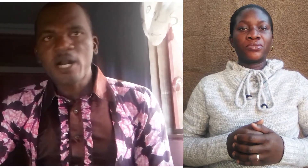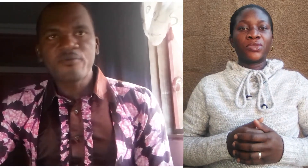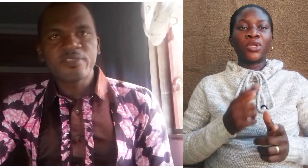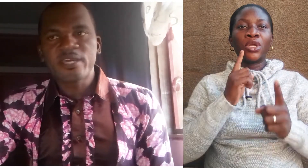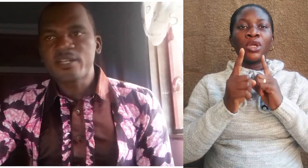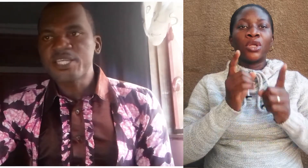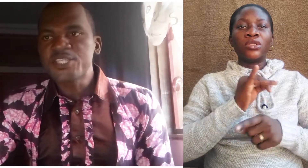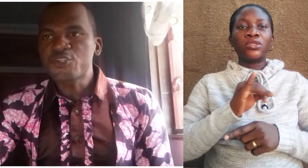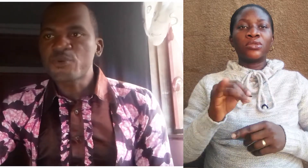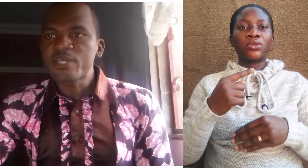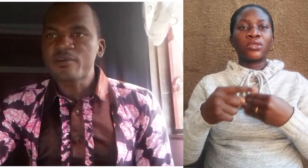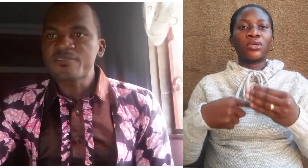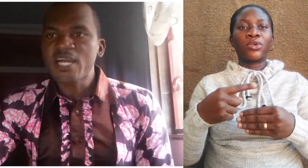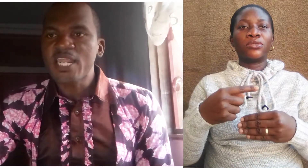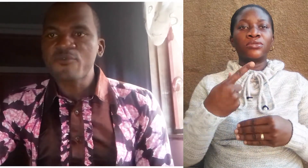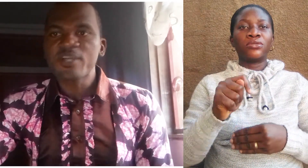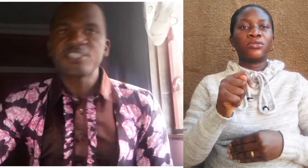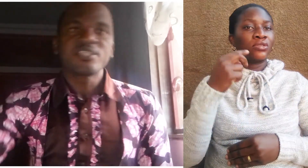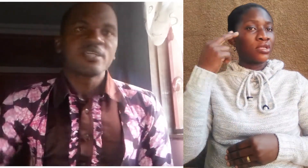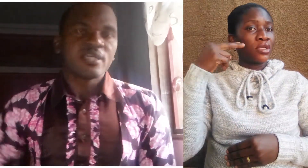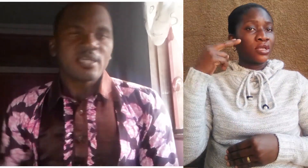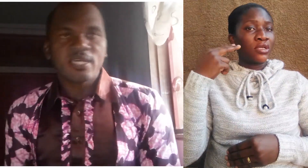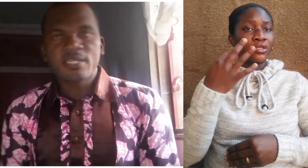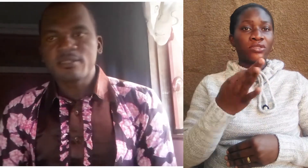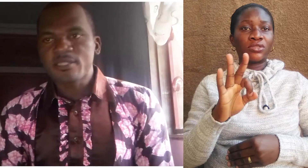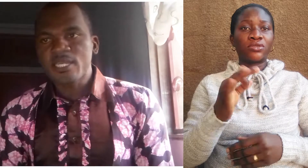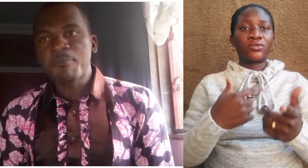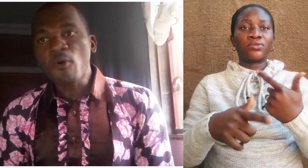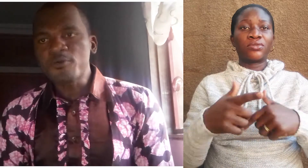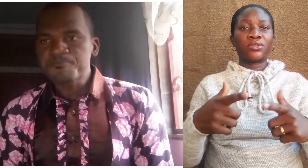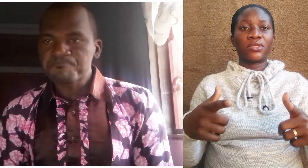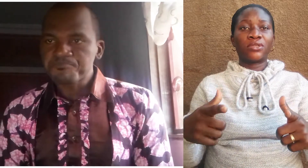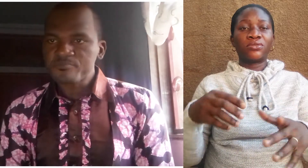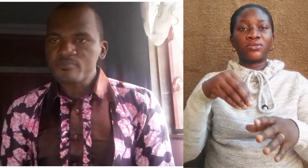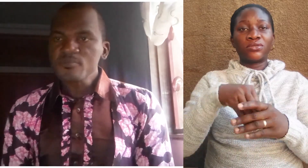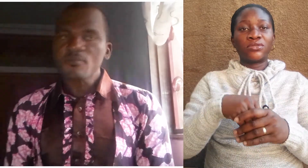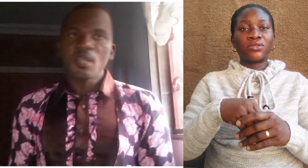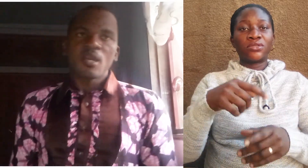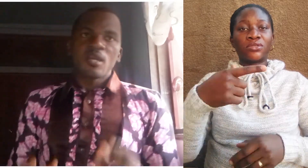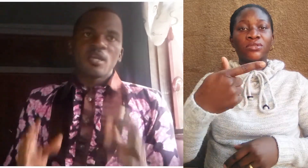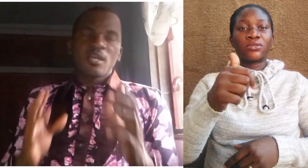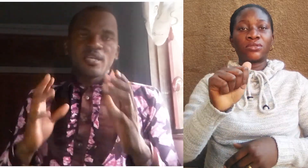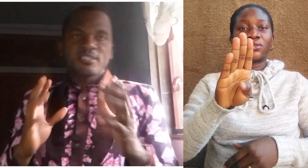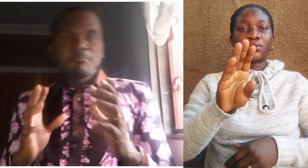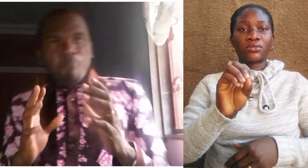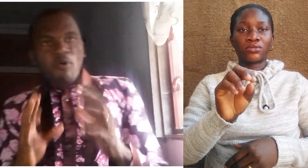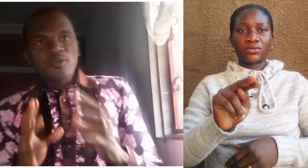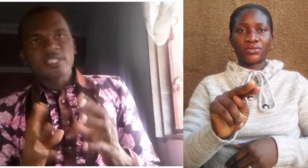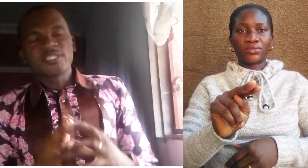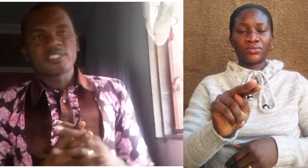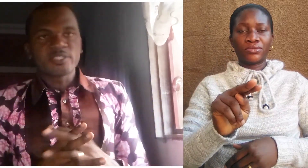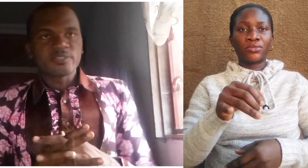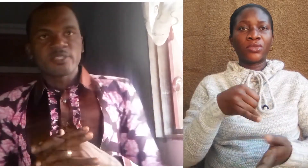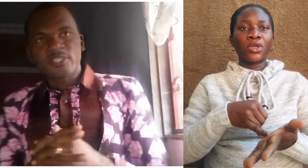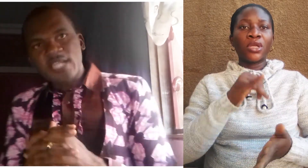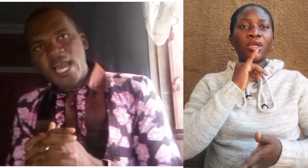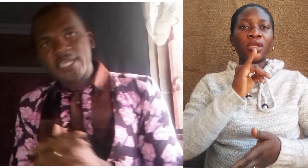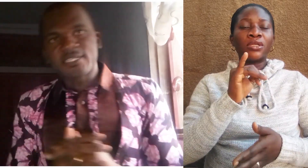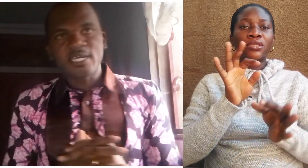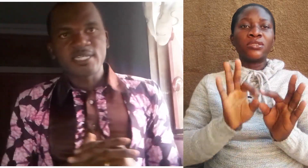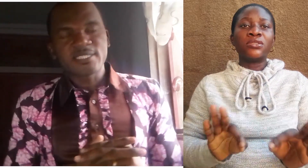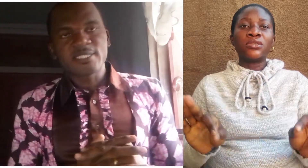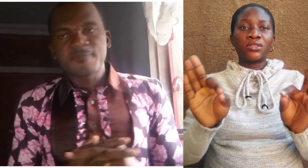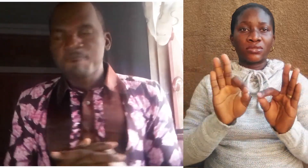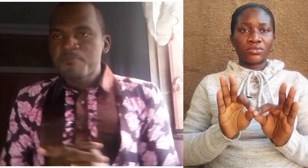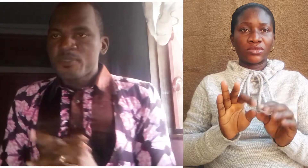Speaking about the history of sign language in Gabon, it's important to